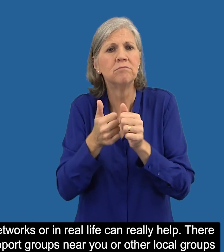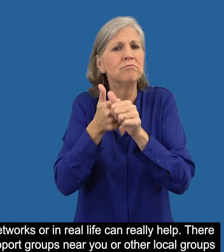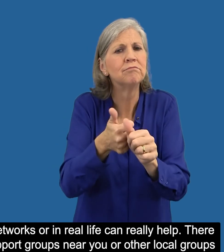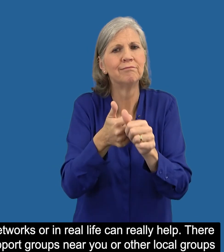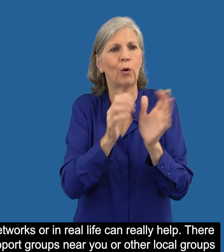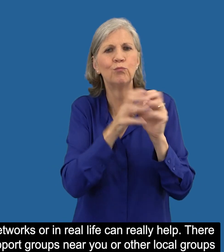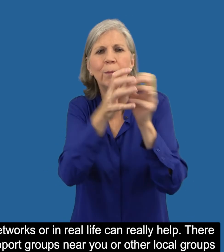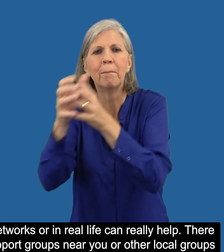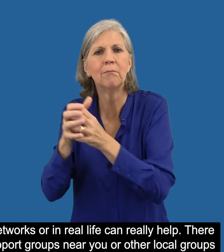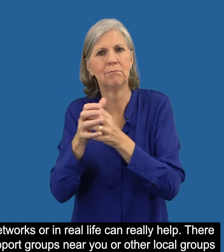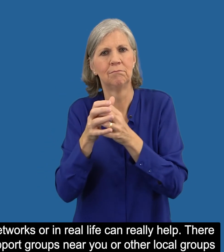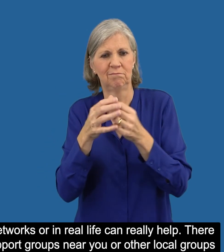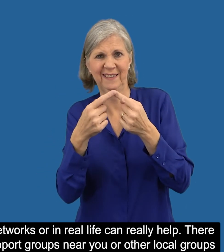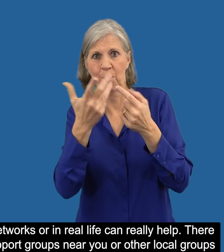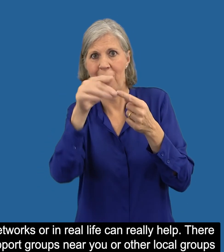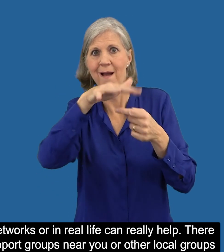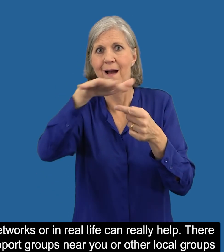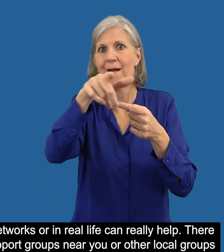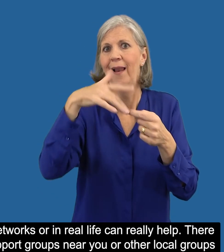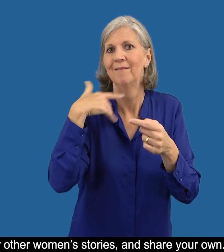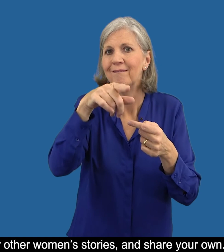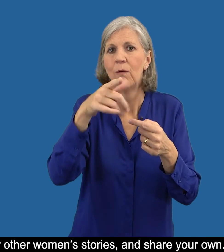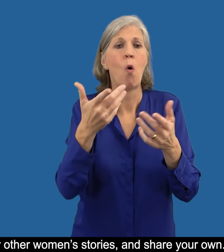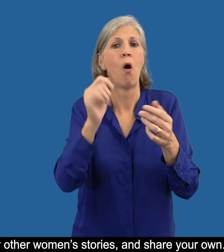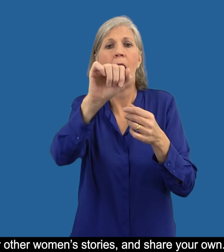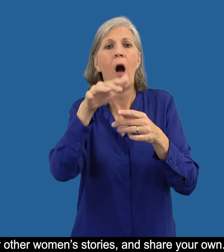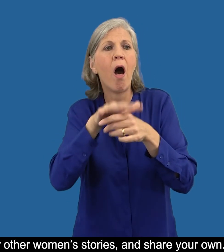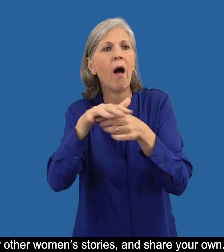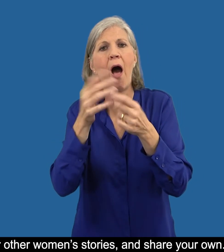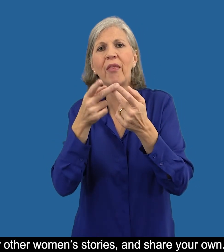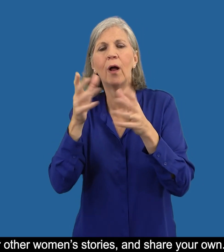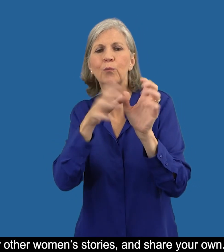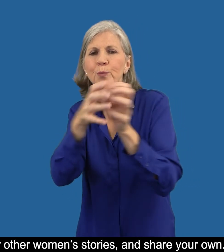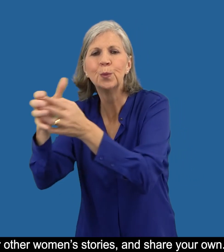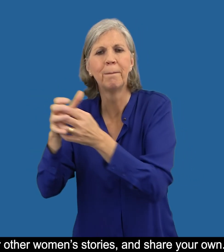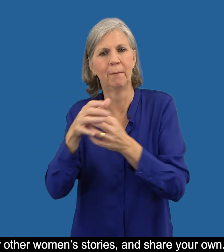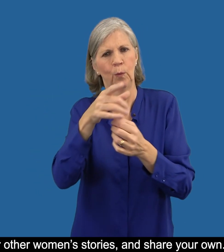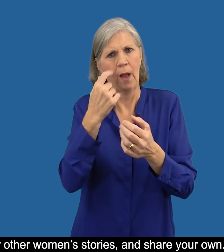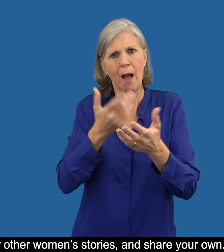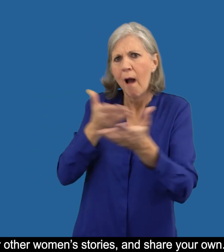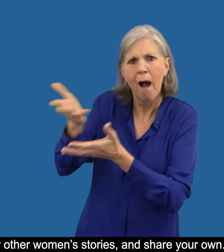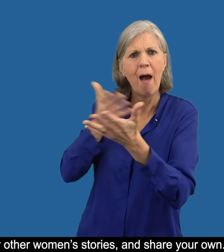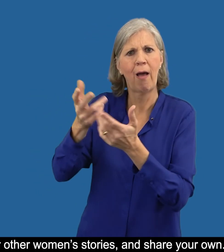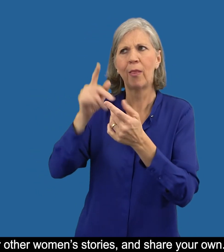There might be peer support groups near you or other local groups where you can hear other women's stories and share your own.